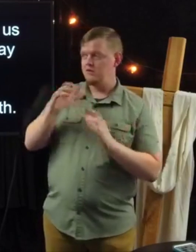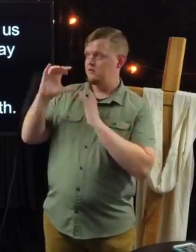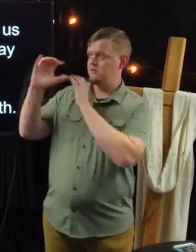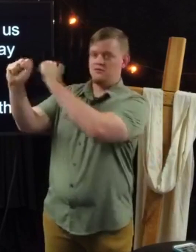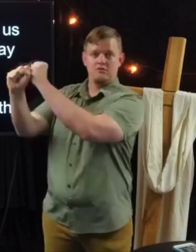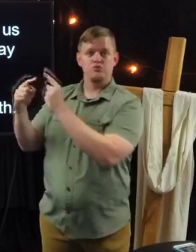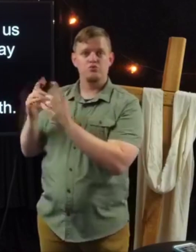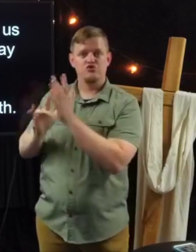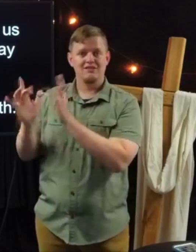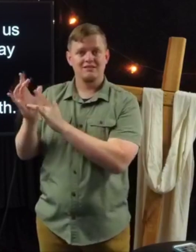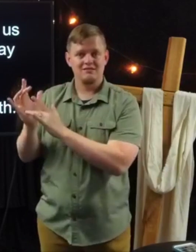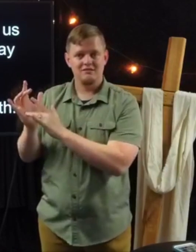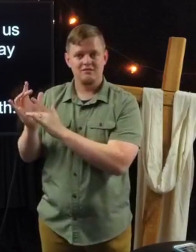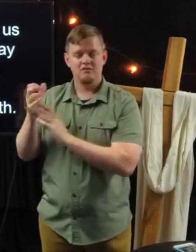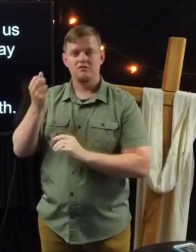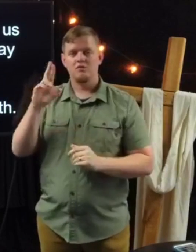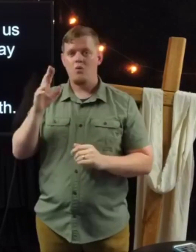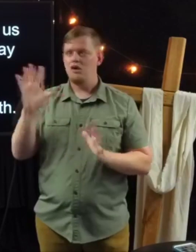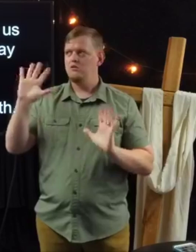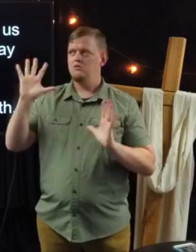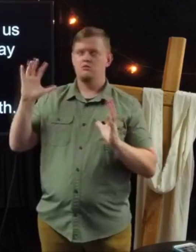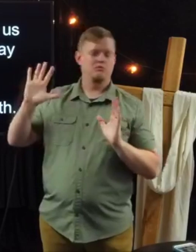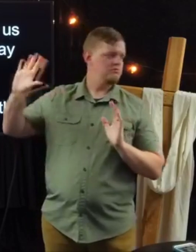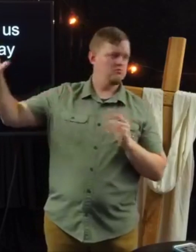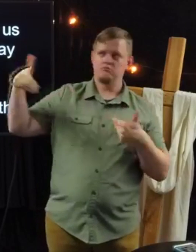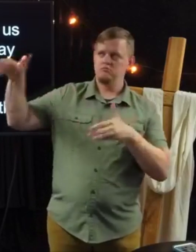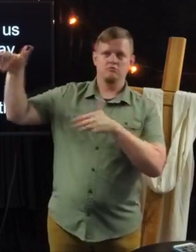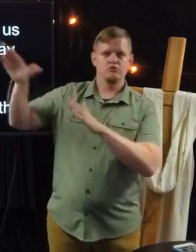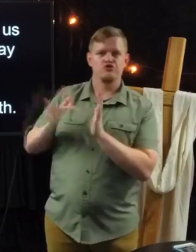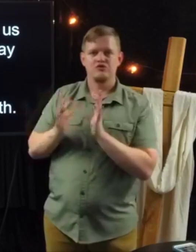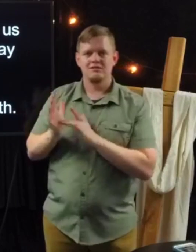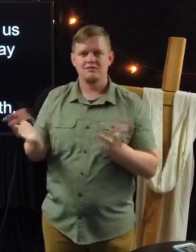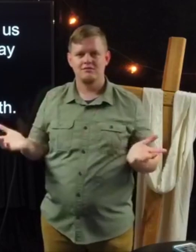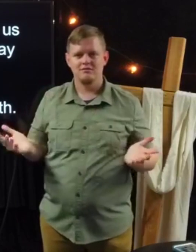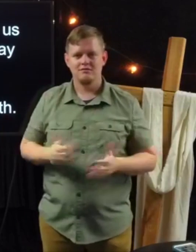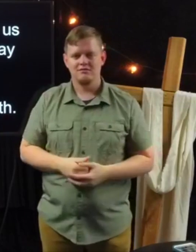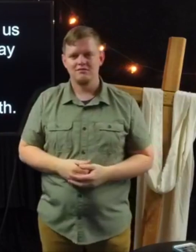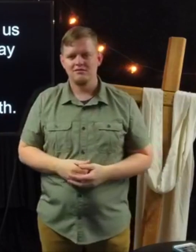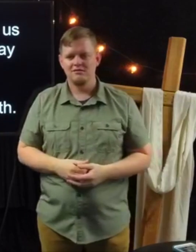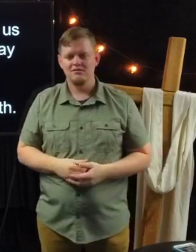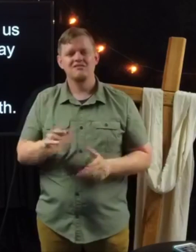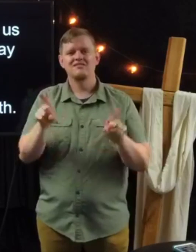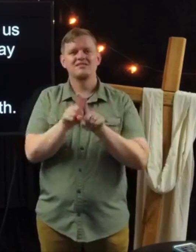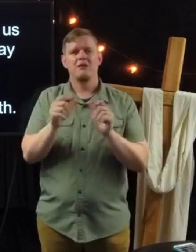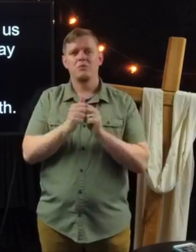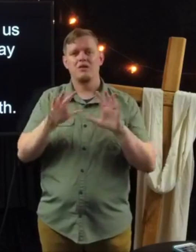Fear will either draw us to Jesus or make us turn Jesus away from us.